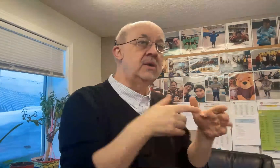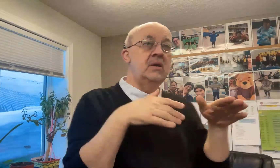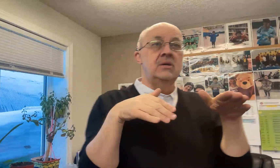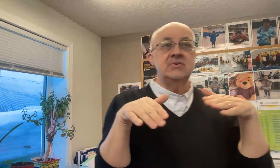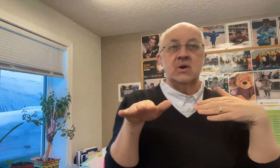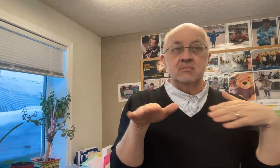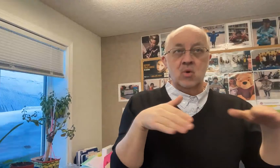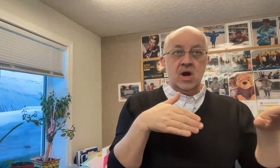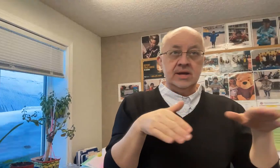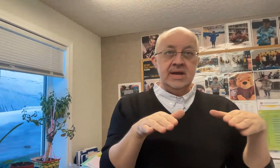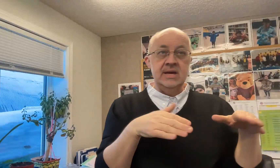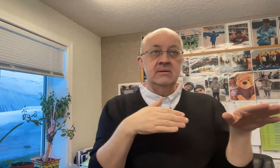So I'm walking